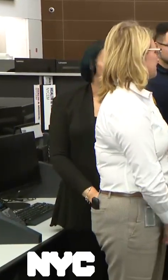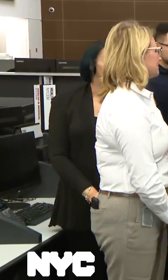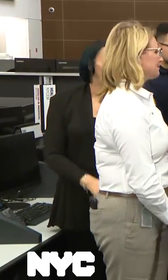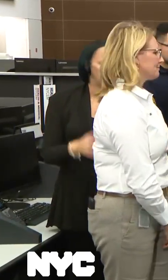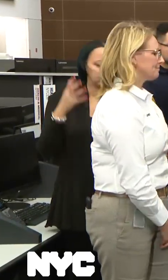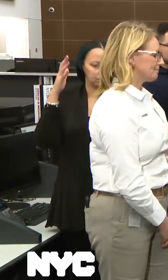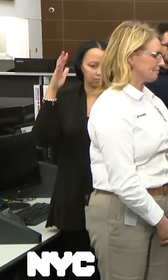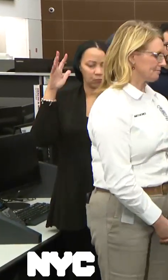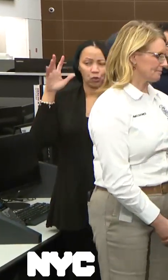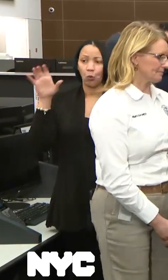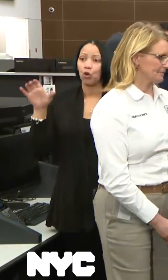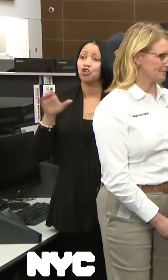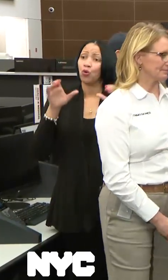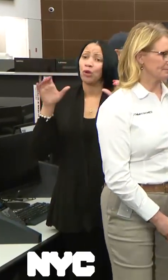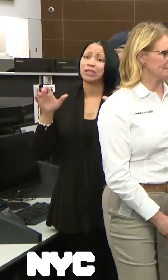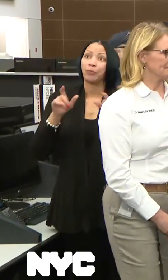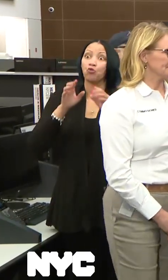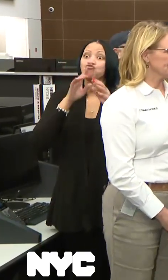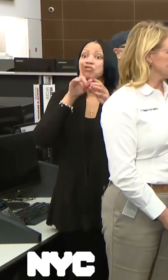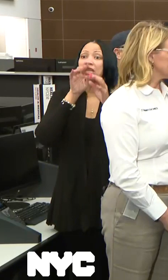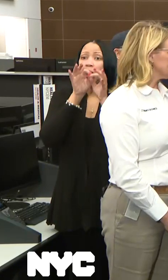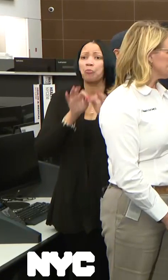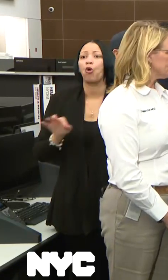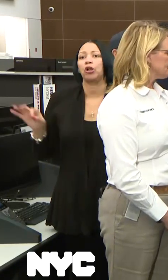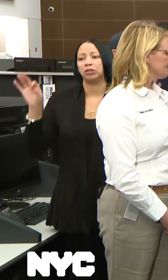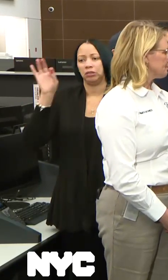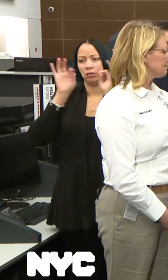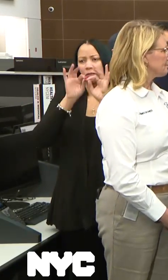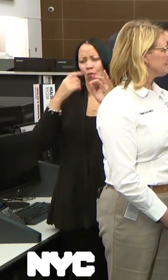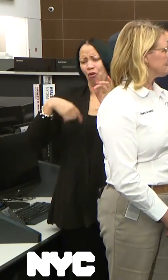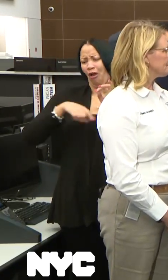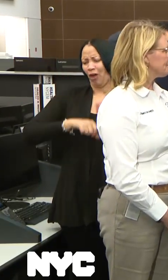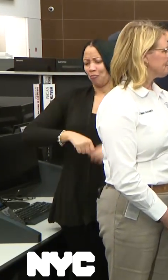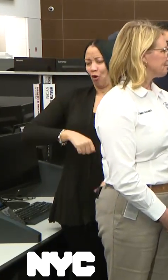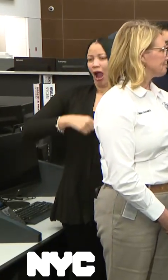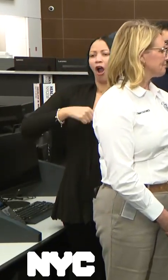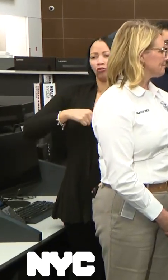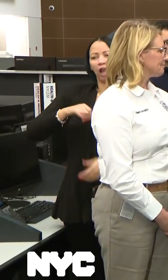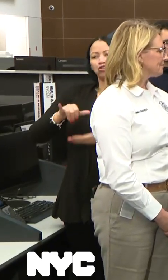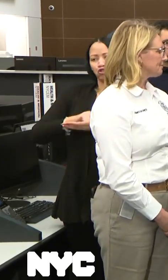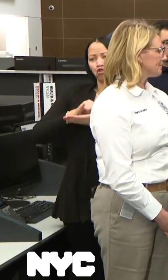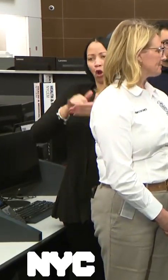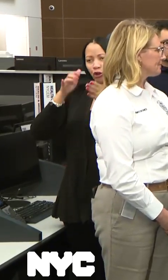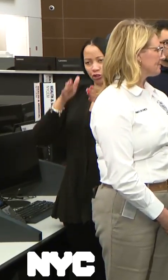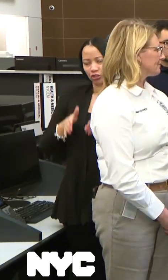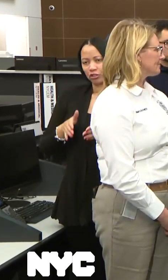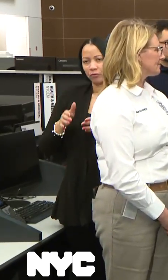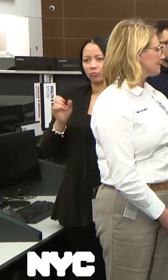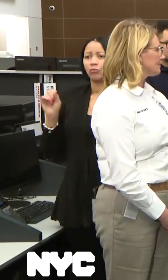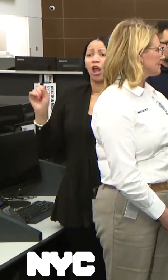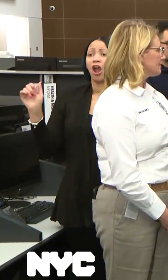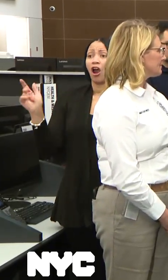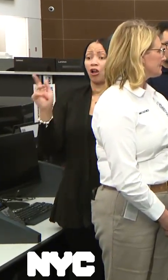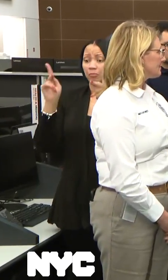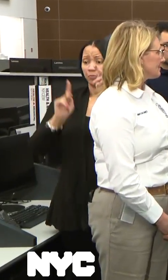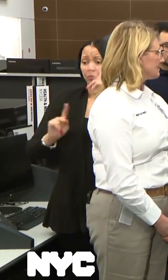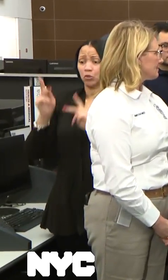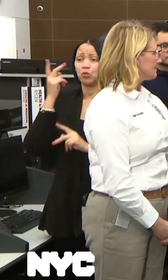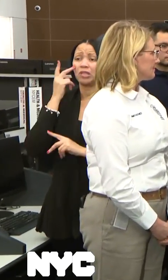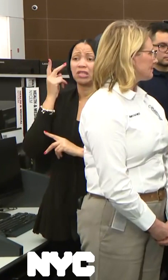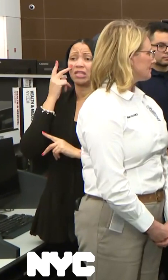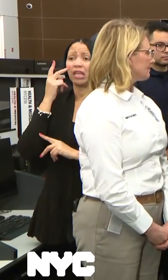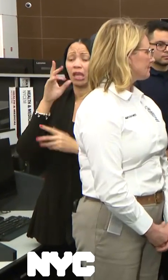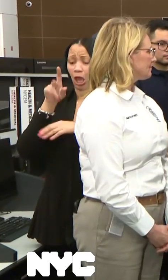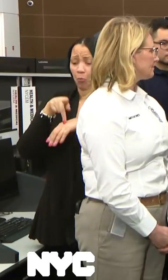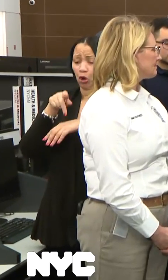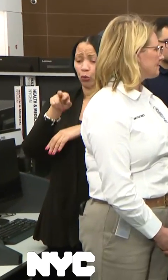You're doing something so important, and you're making us all proud as New Yorkers. And everyone who you see in Puerto Rico,